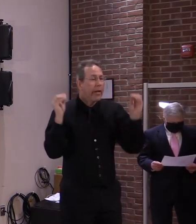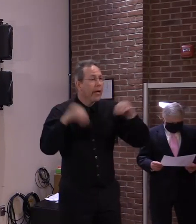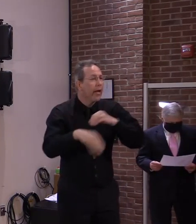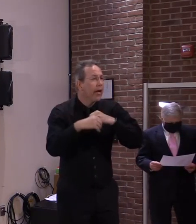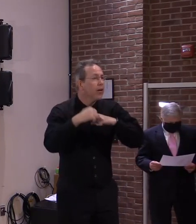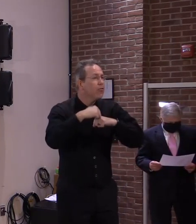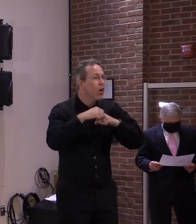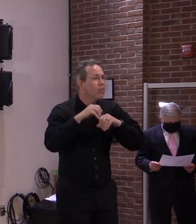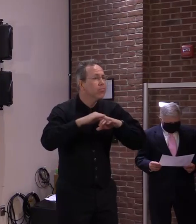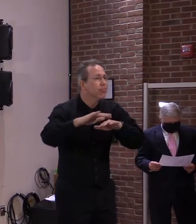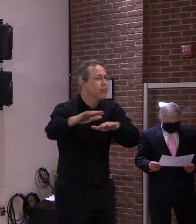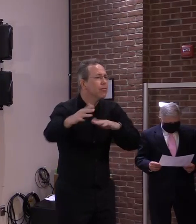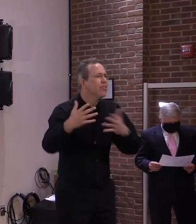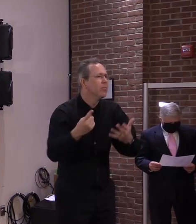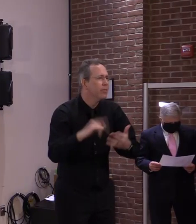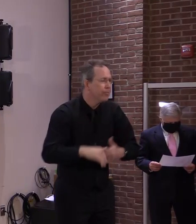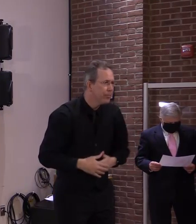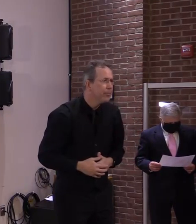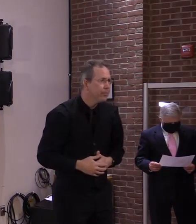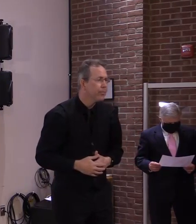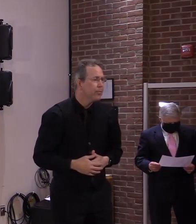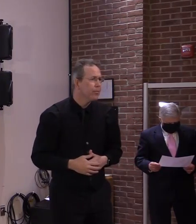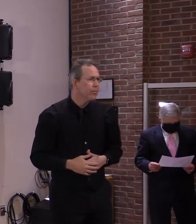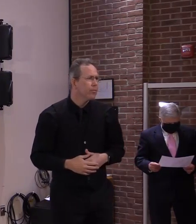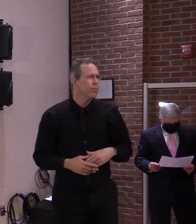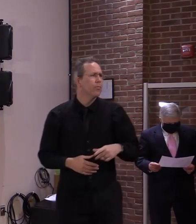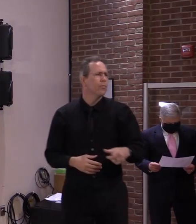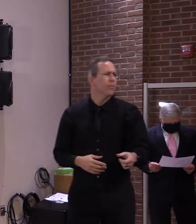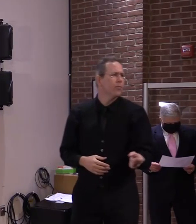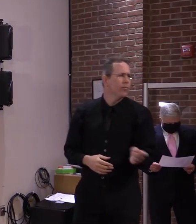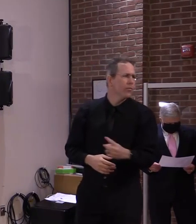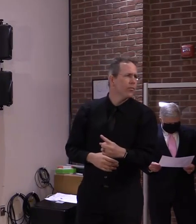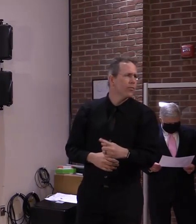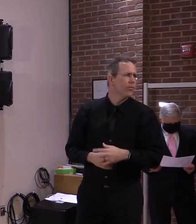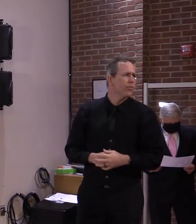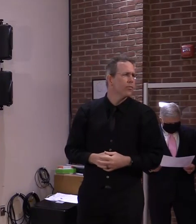So should town officials reach out to VTrans? How does that work?